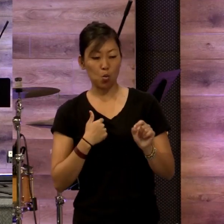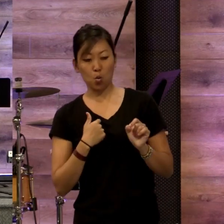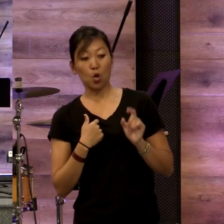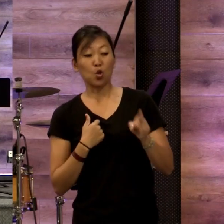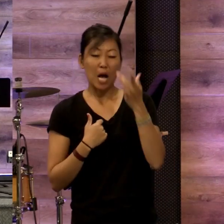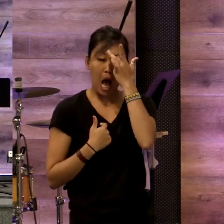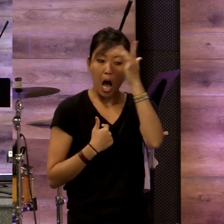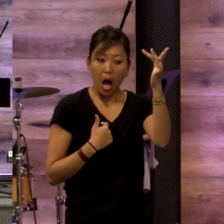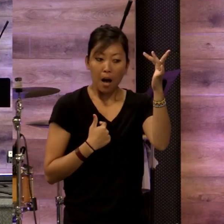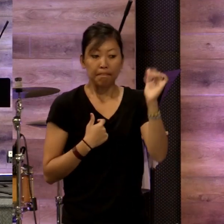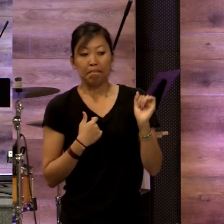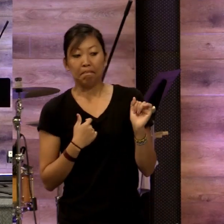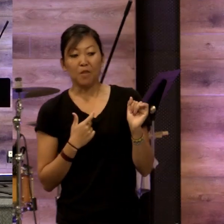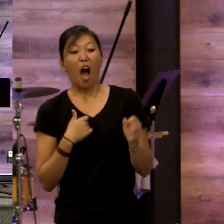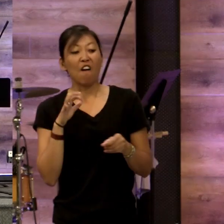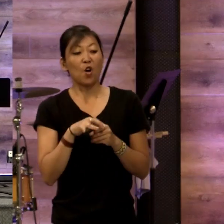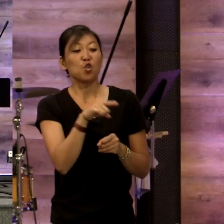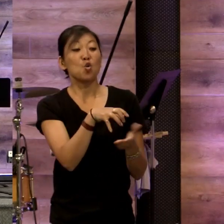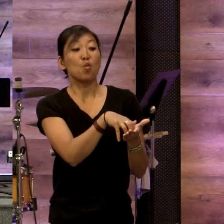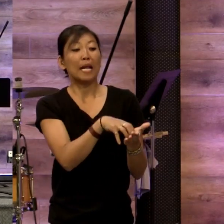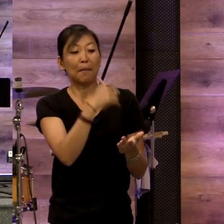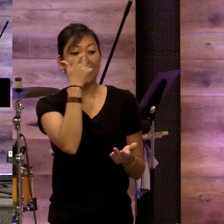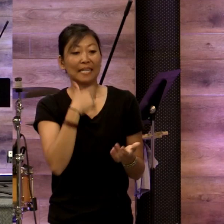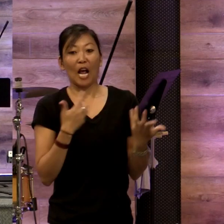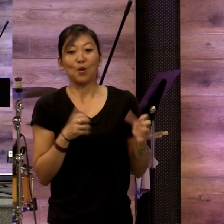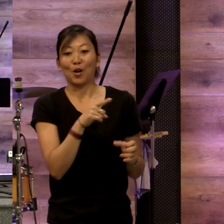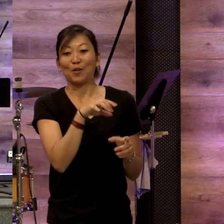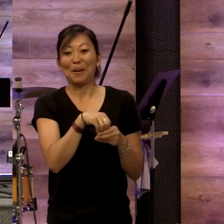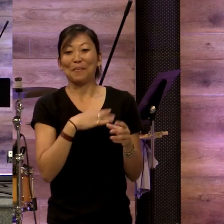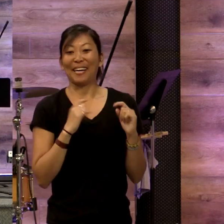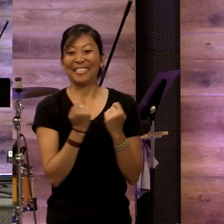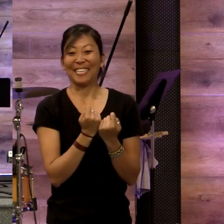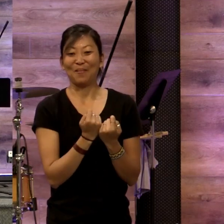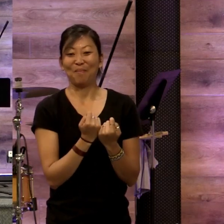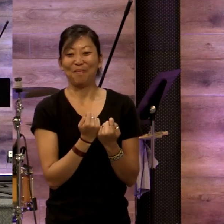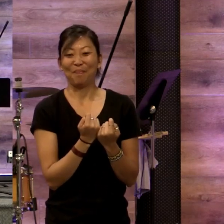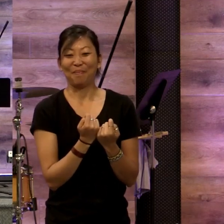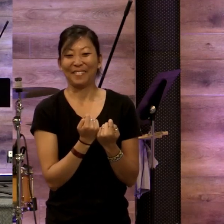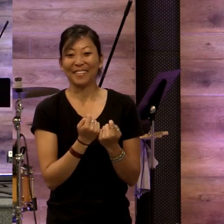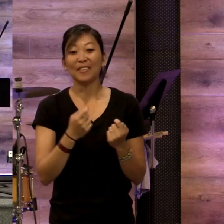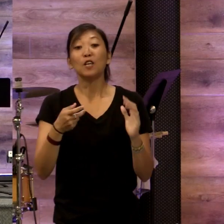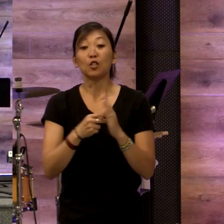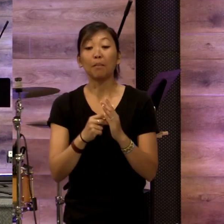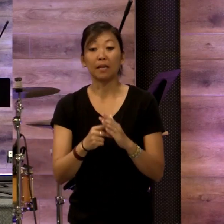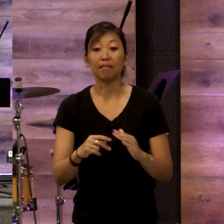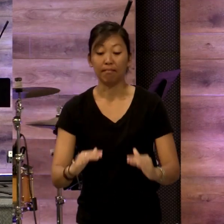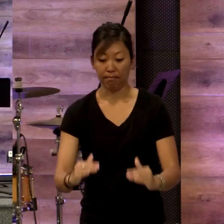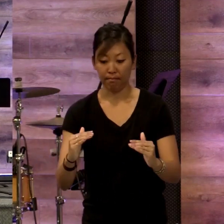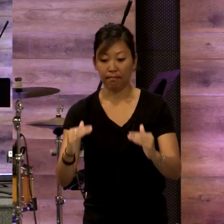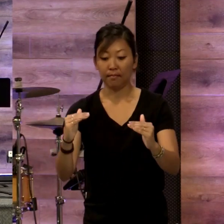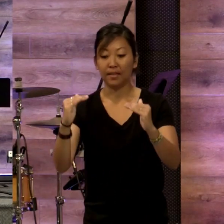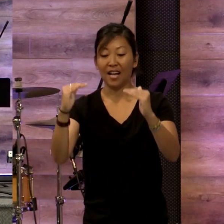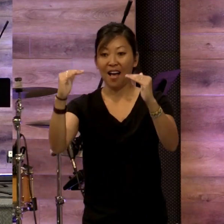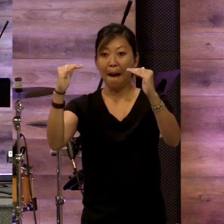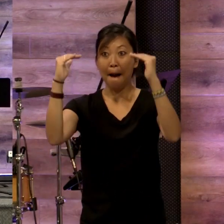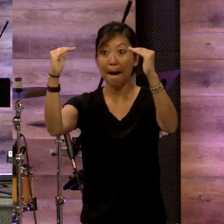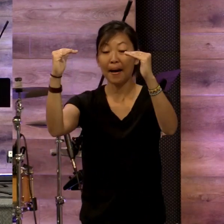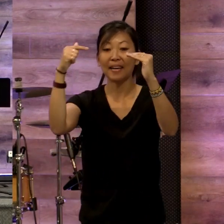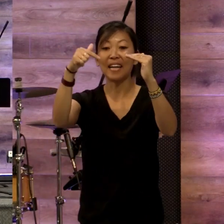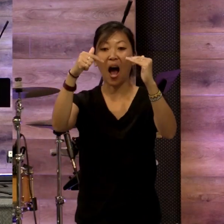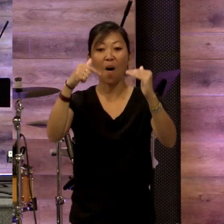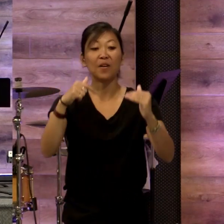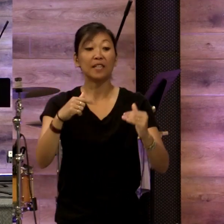there's no way I'm going to answer more questions right than you. And so as it gets down, people start to turn and say, no, that person's the weakest link, and they get voted